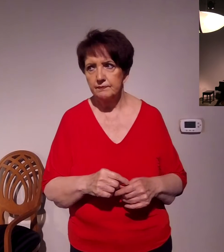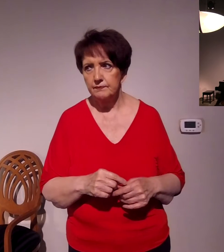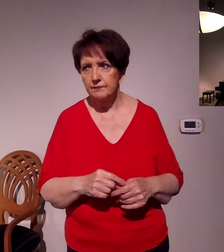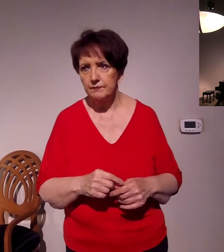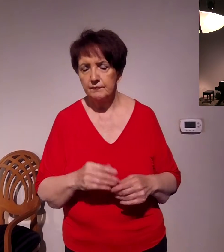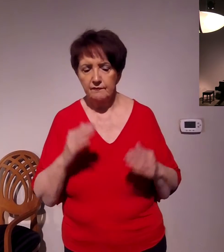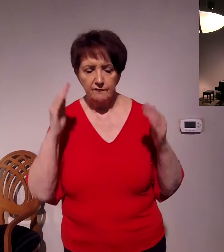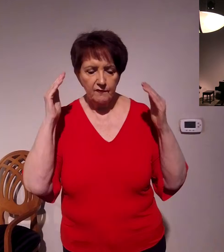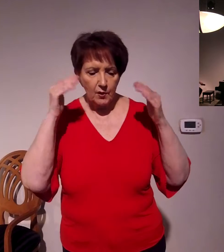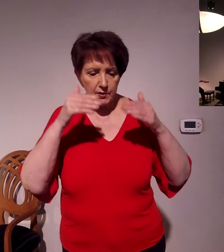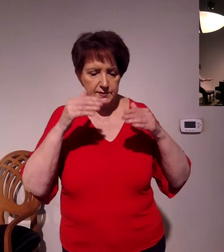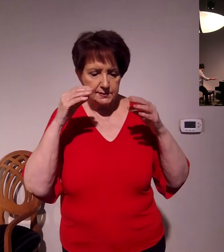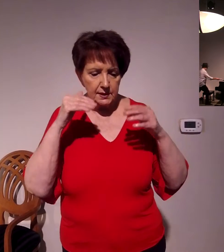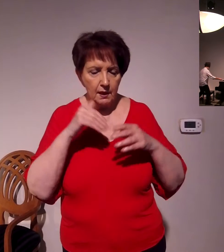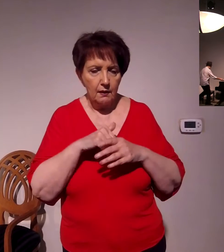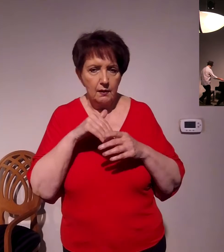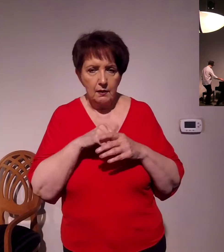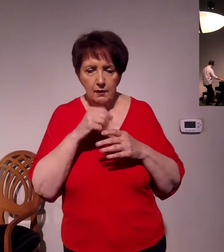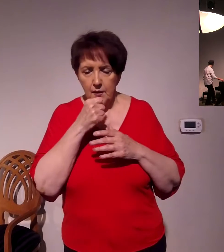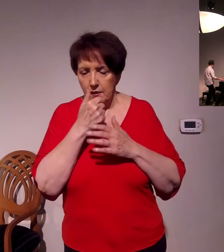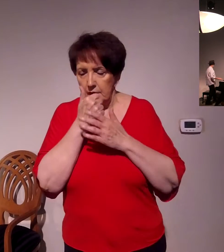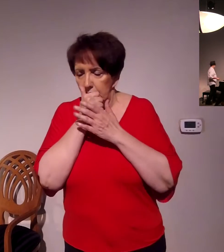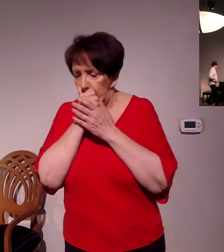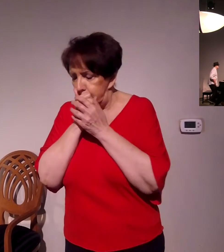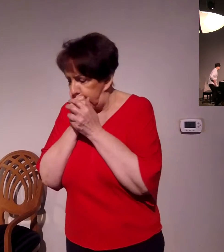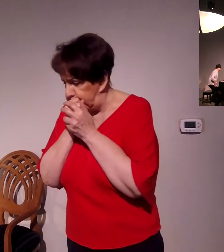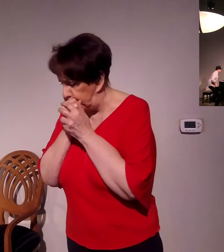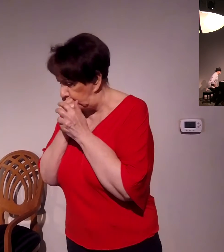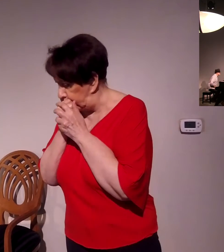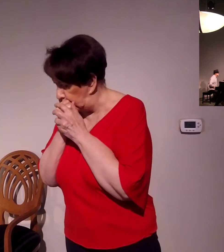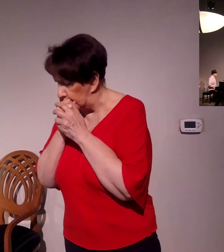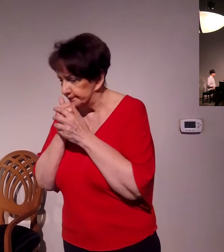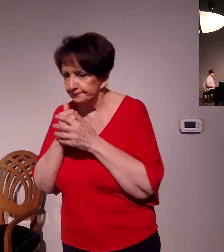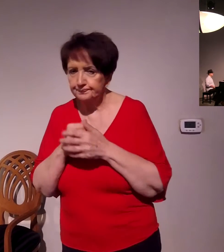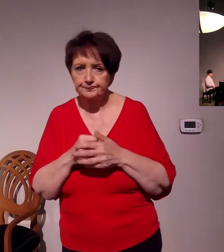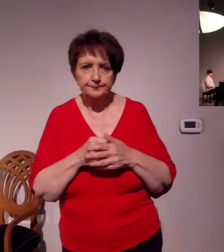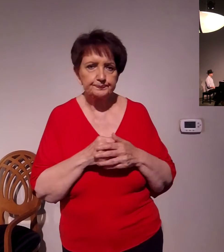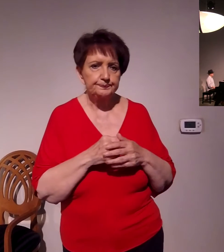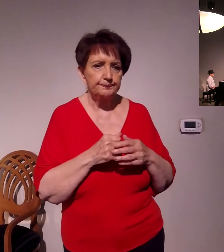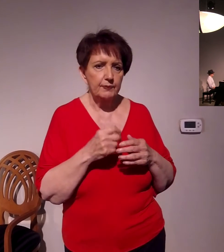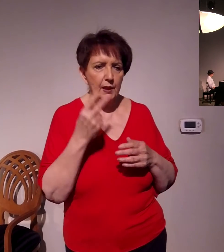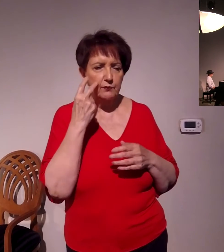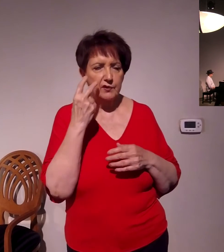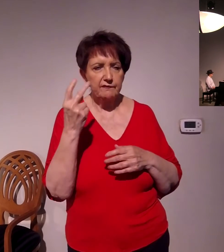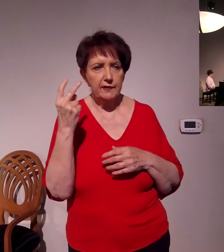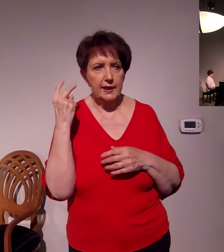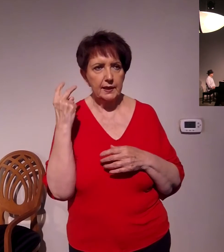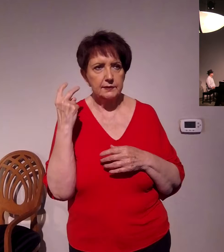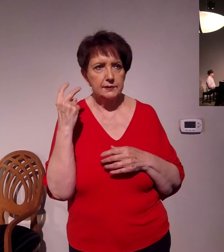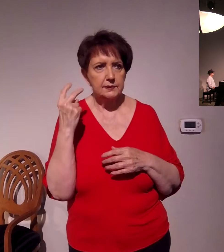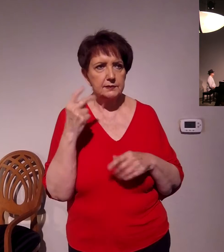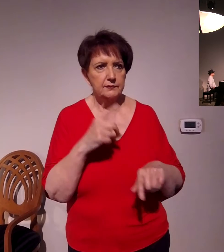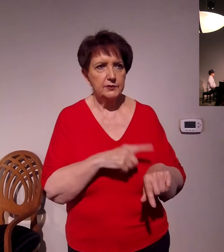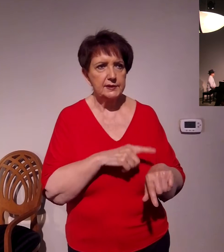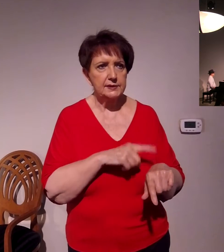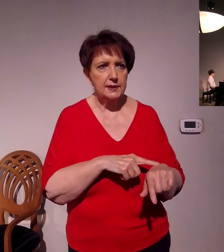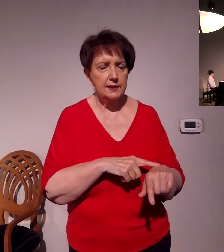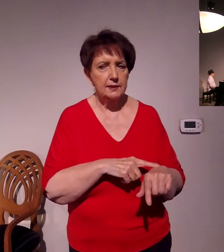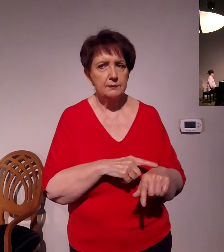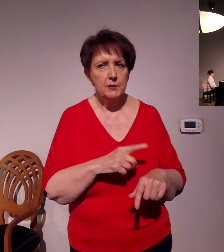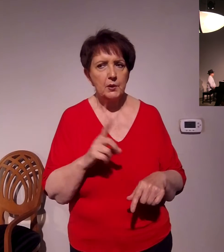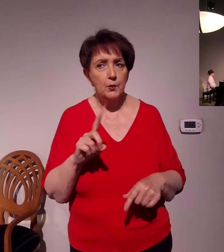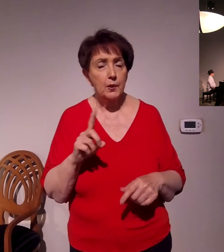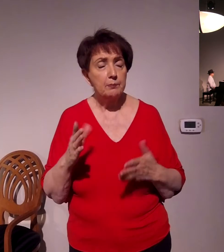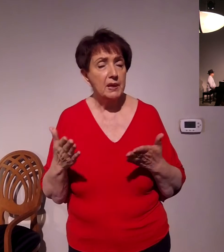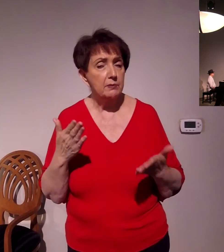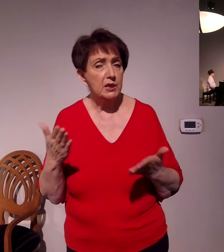go within, to your own self, in the space of your own self, and reflect. Has there been a time where